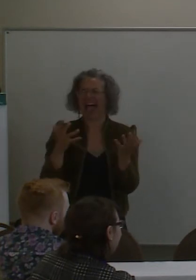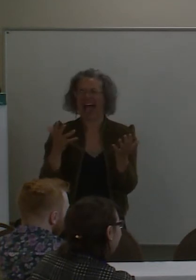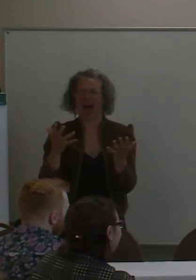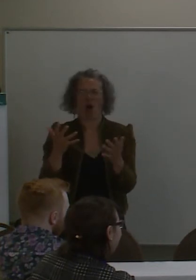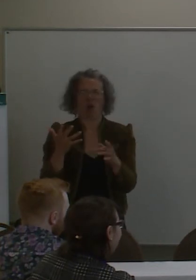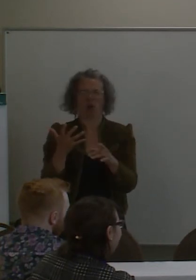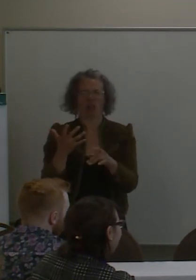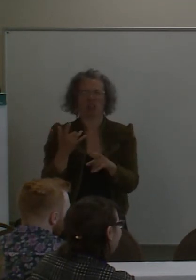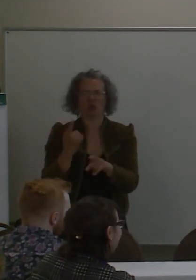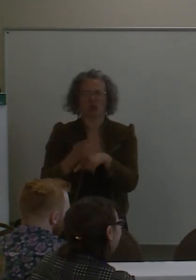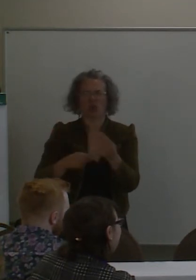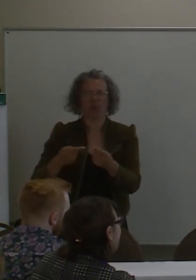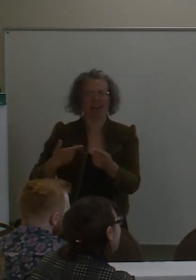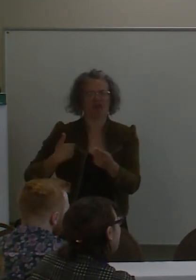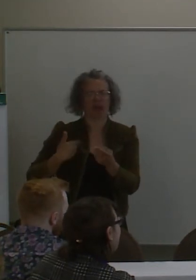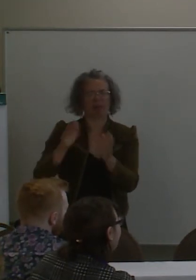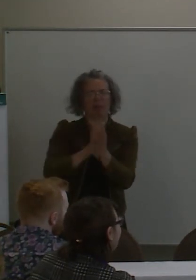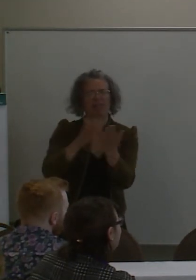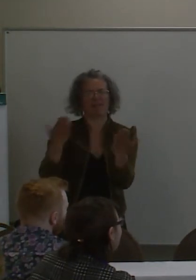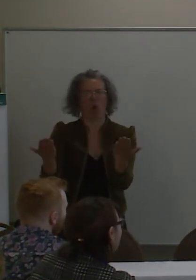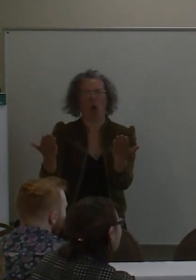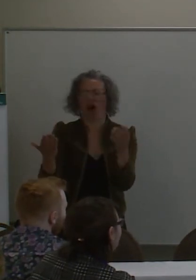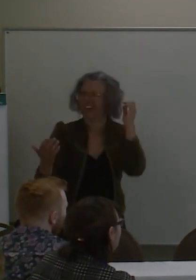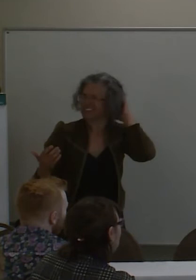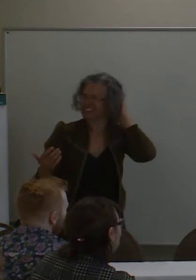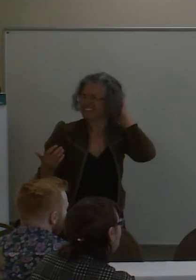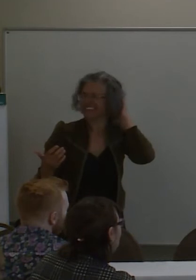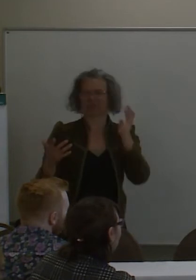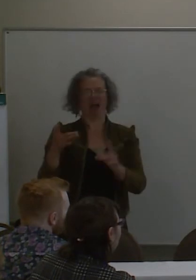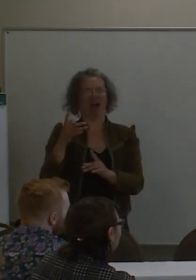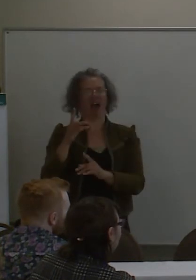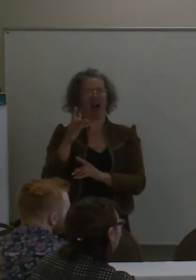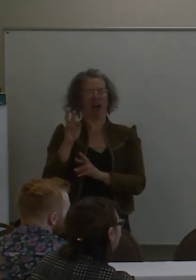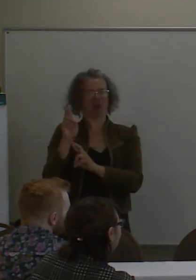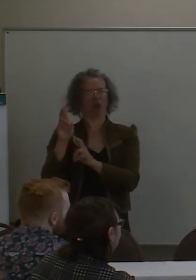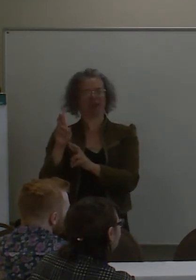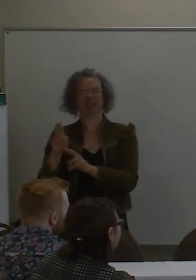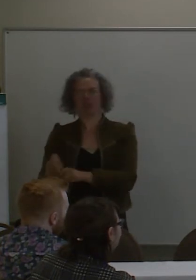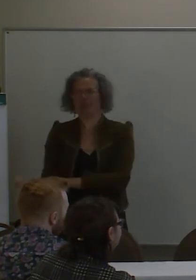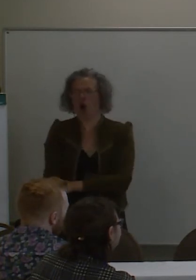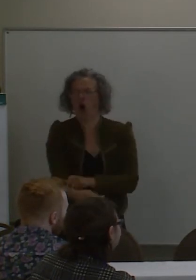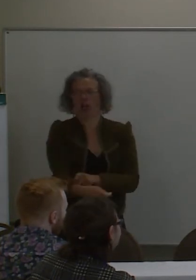None? Okay, we'll stick with baseball. I was hoping for hockey, but whatever.